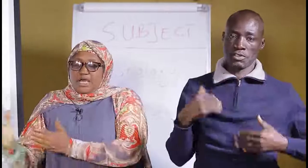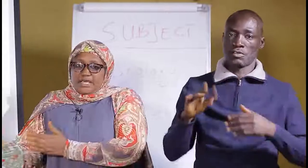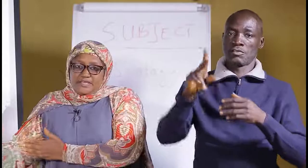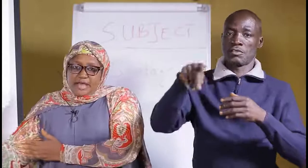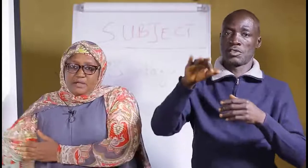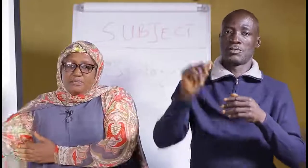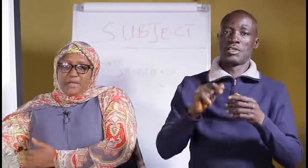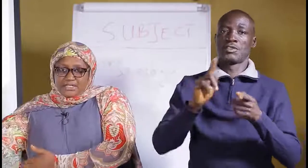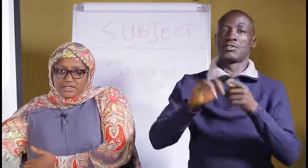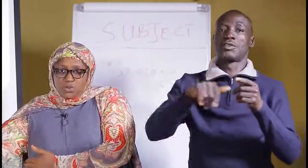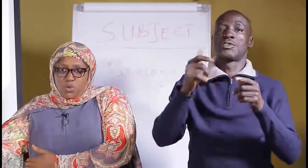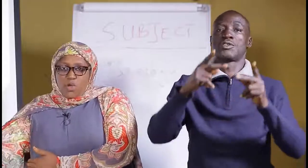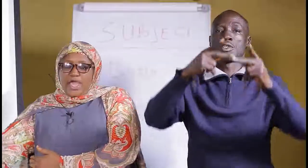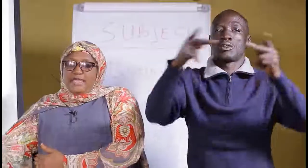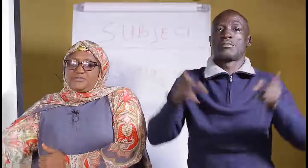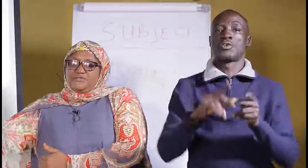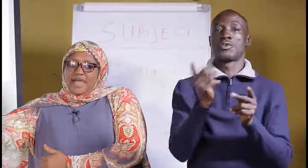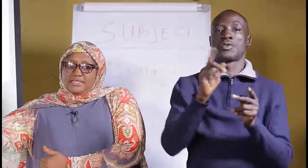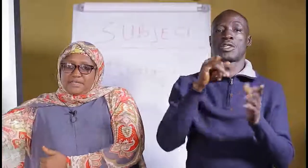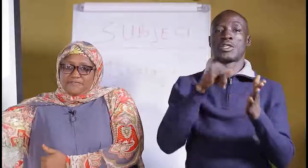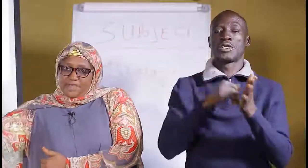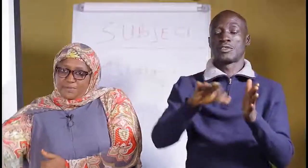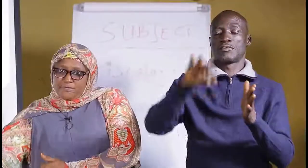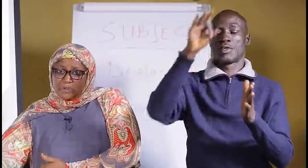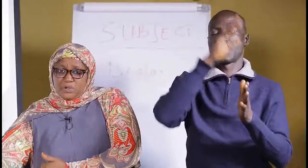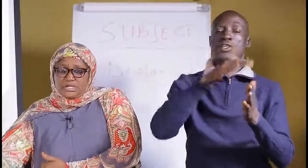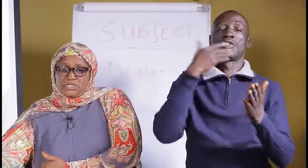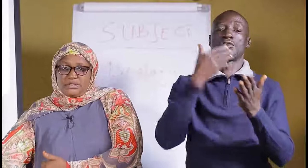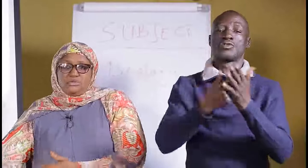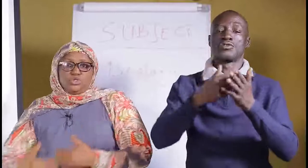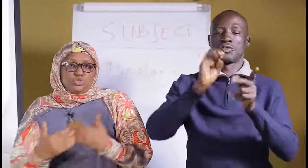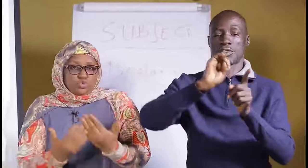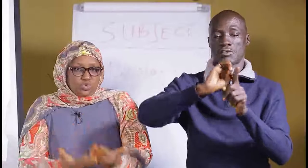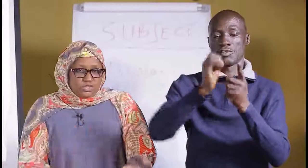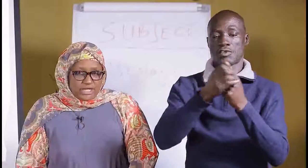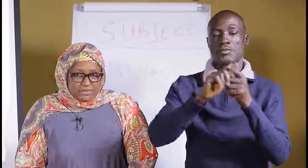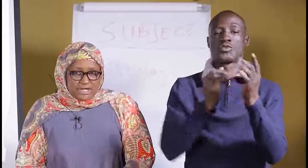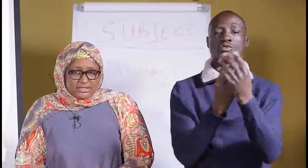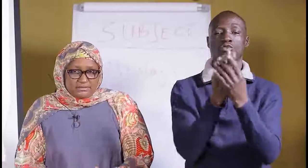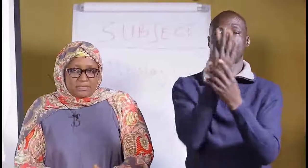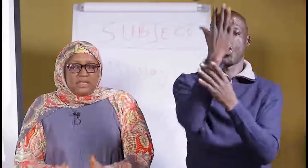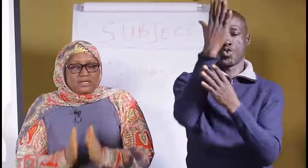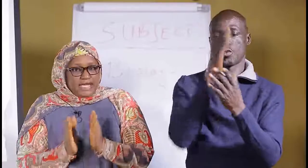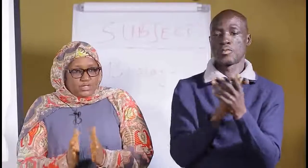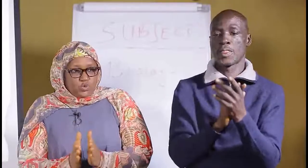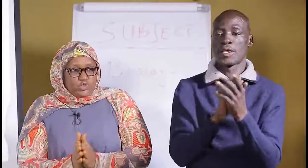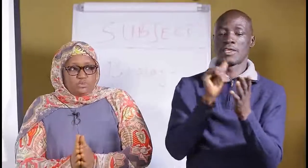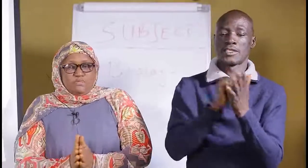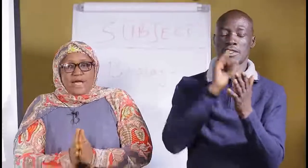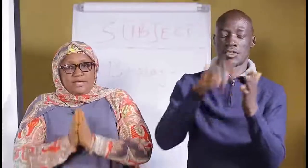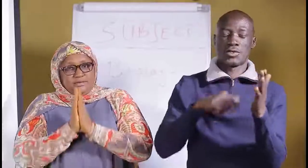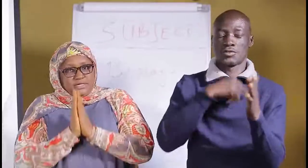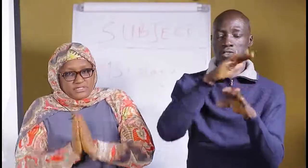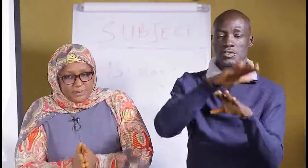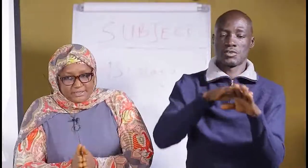to another place where it finds a favorable condition to germinate. That is what we